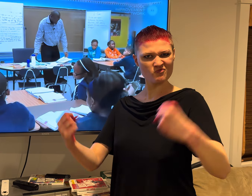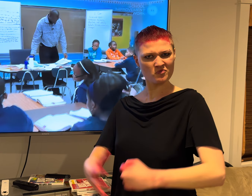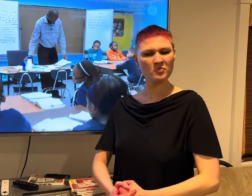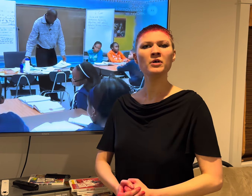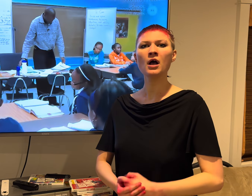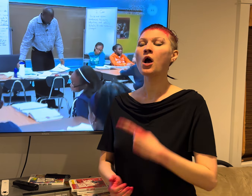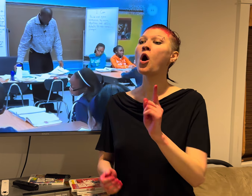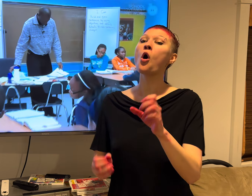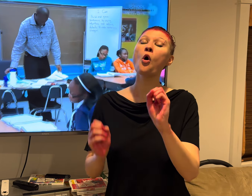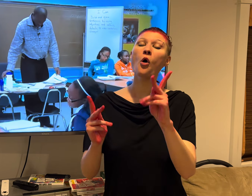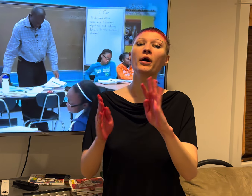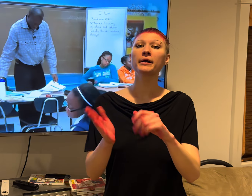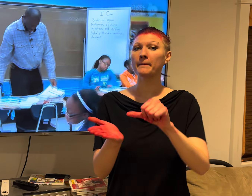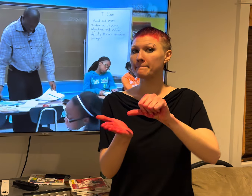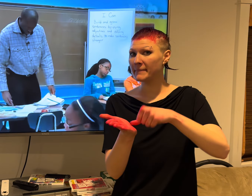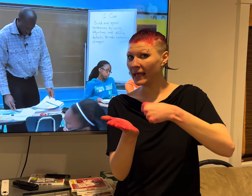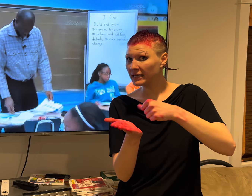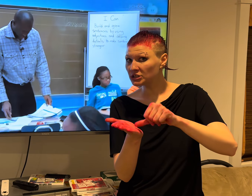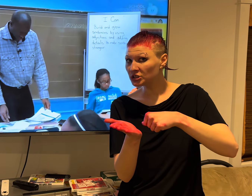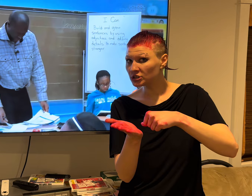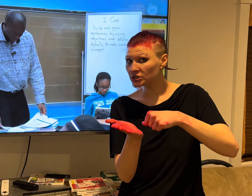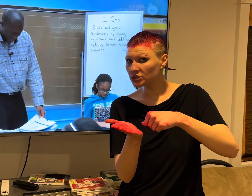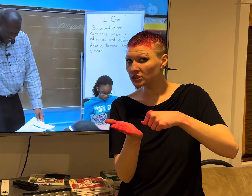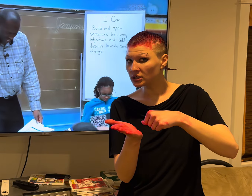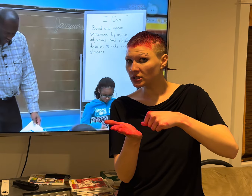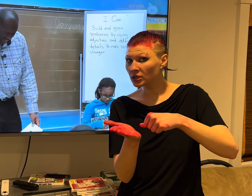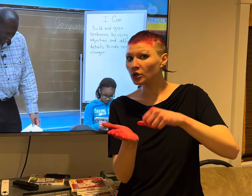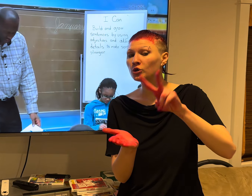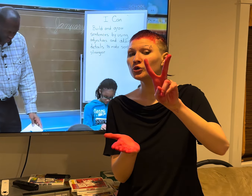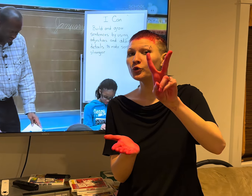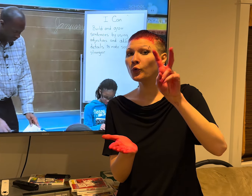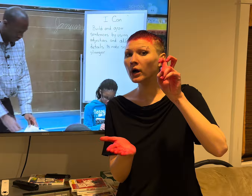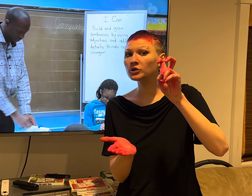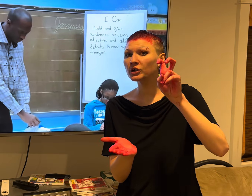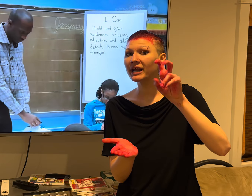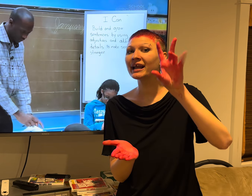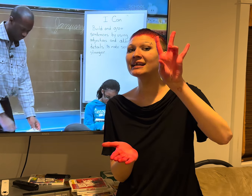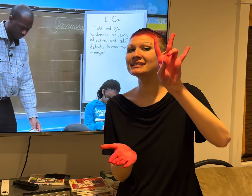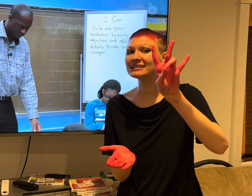book to page 279.